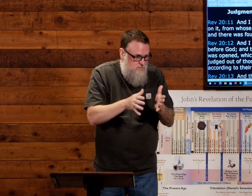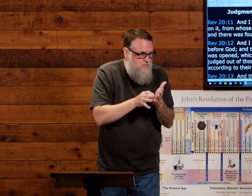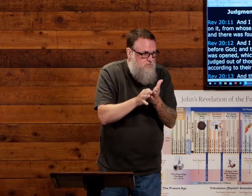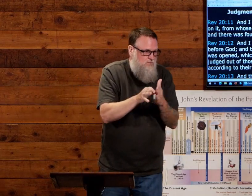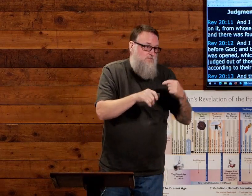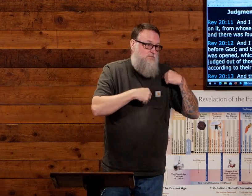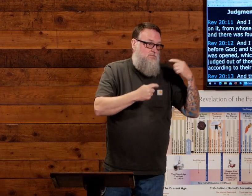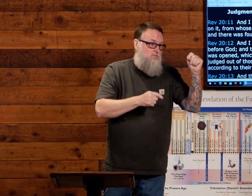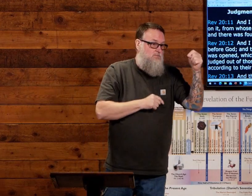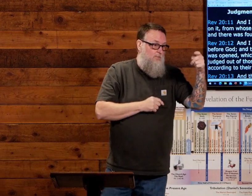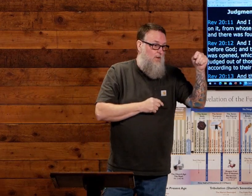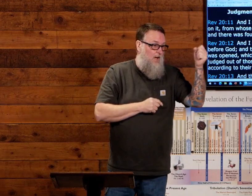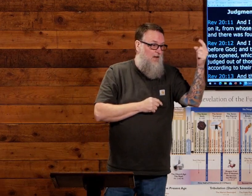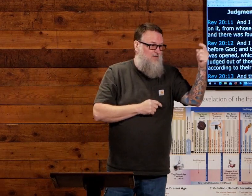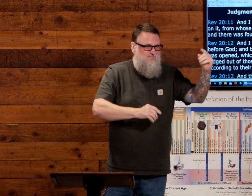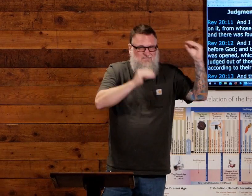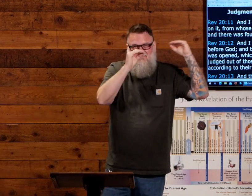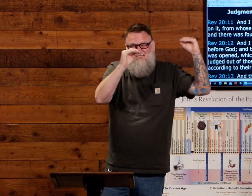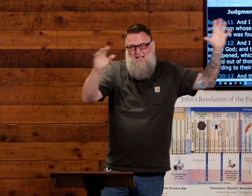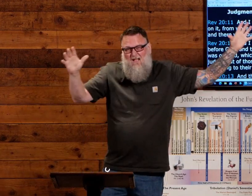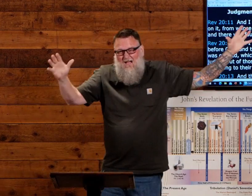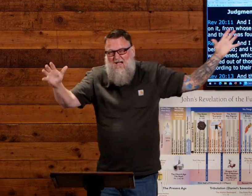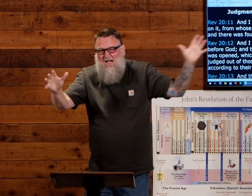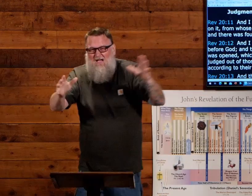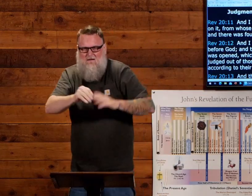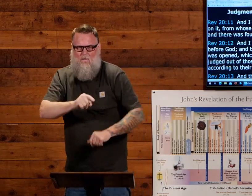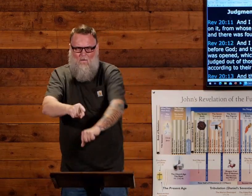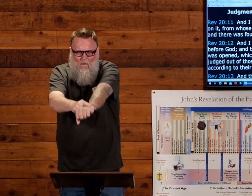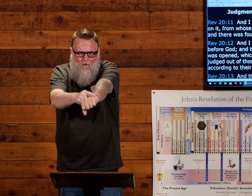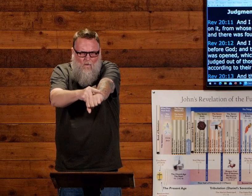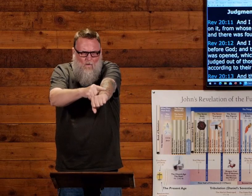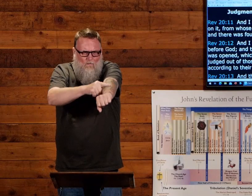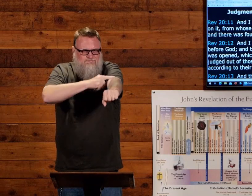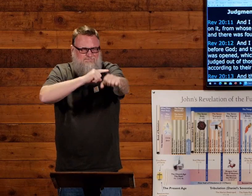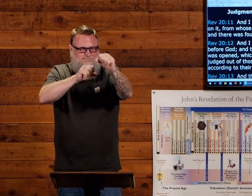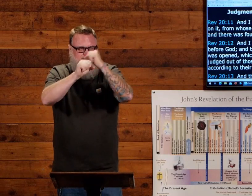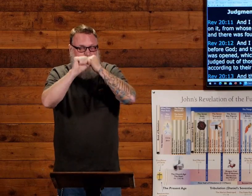it'll be like 36, 37 weeks now that we've gone on here teaching.